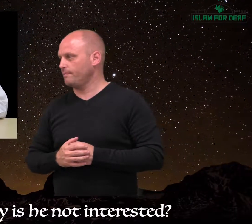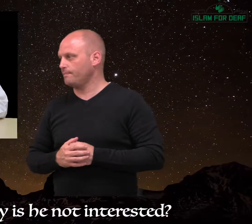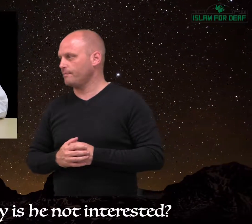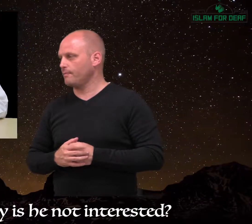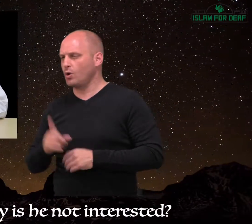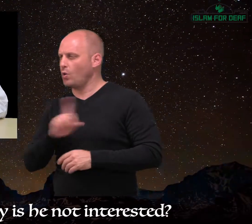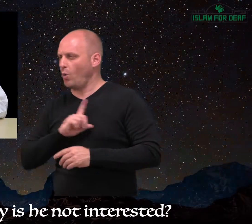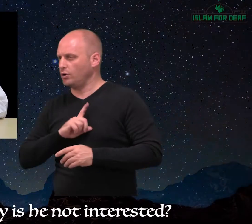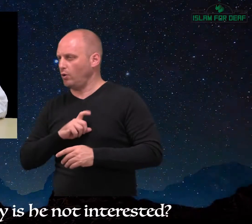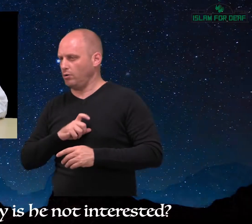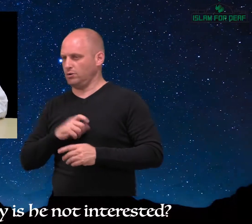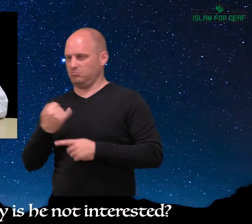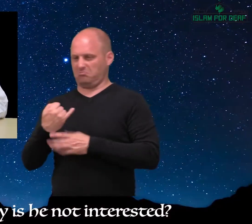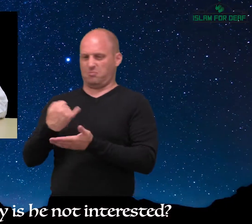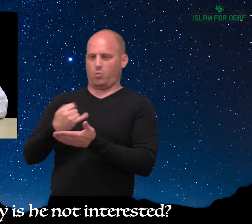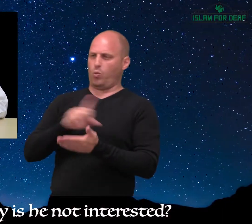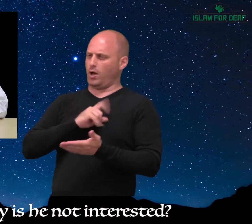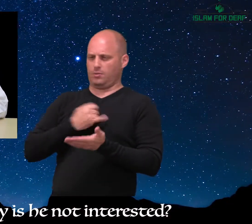Why is he not interested?